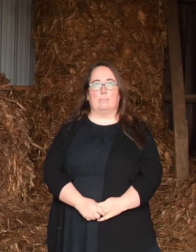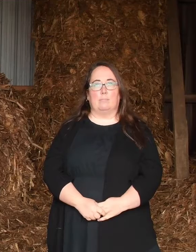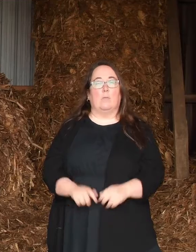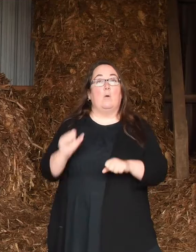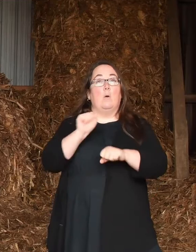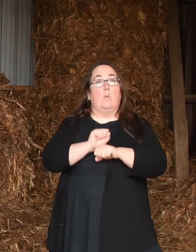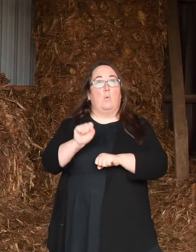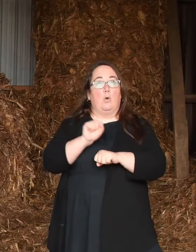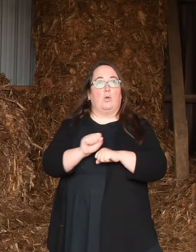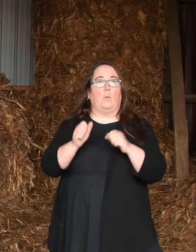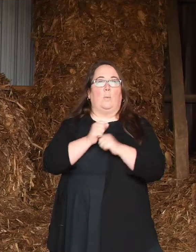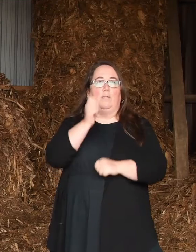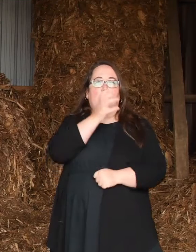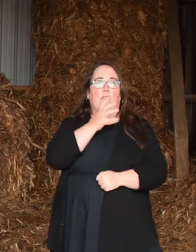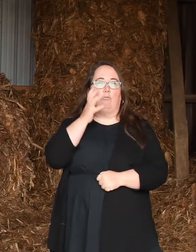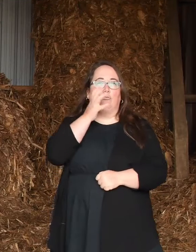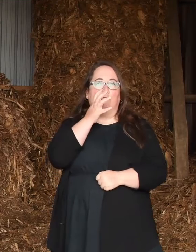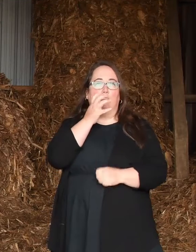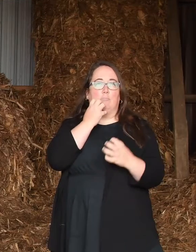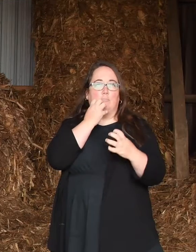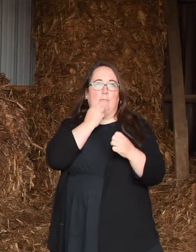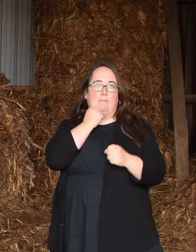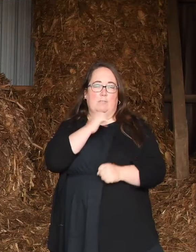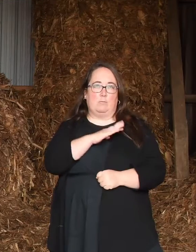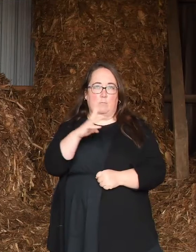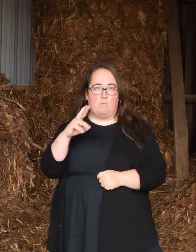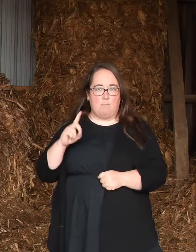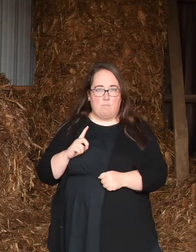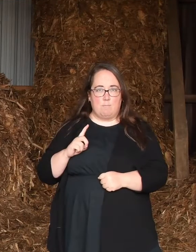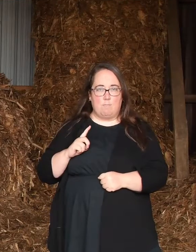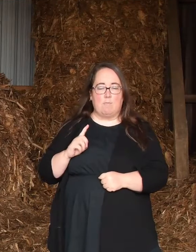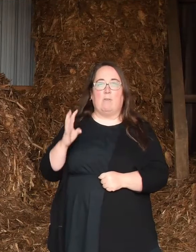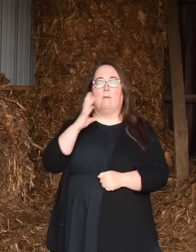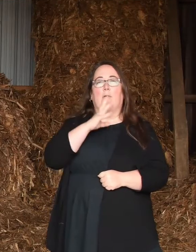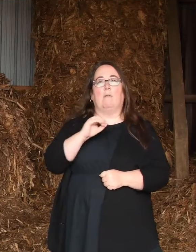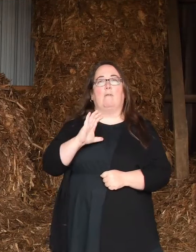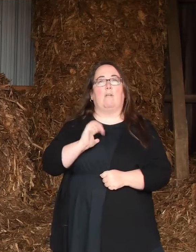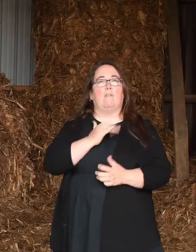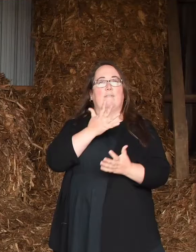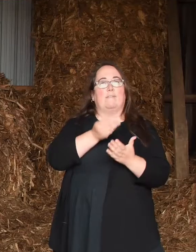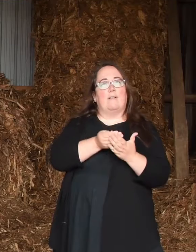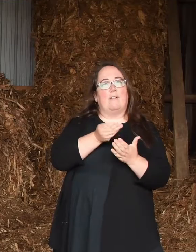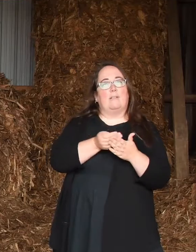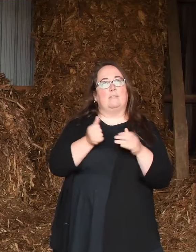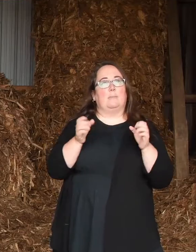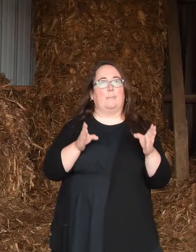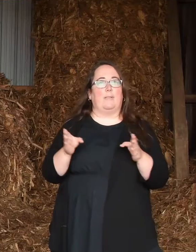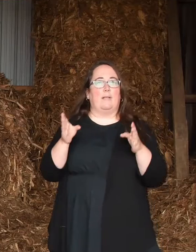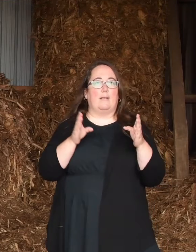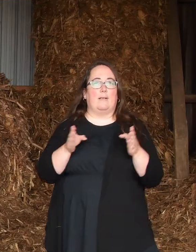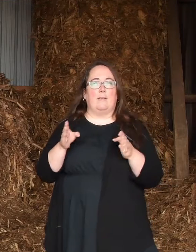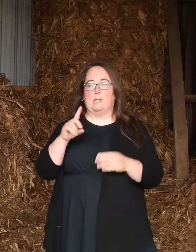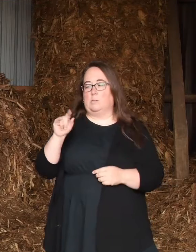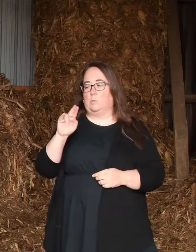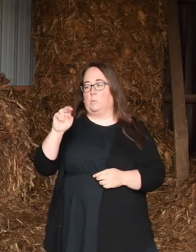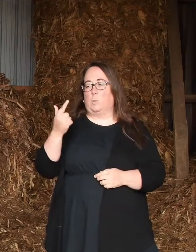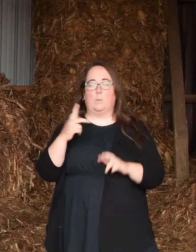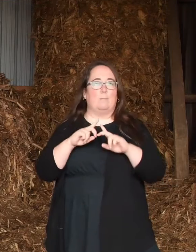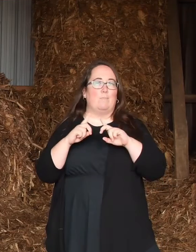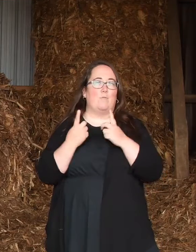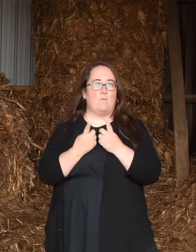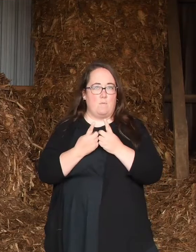Working with the Agricultural Preservation Board and our Finance and Planning and Zoning